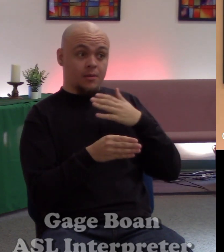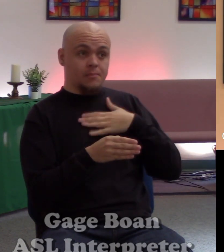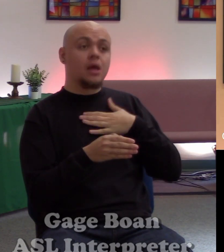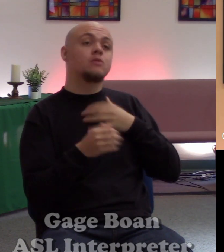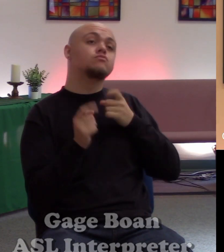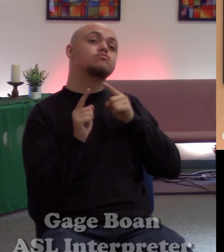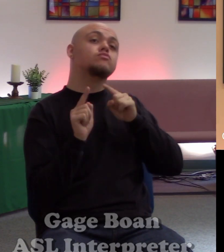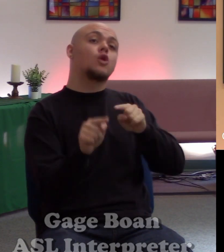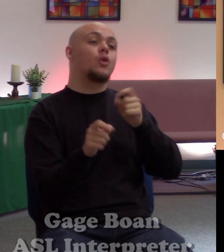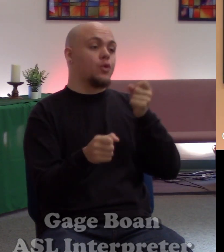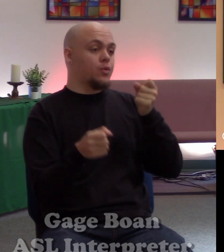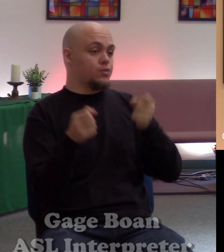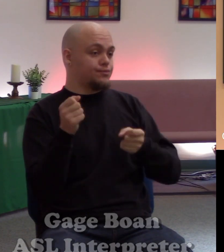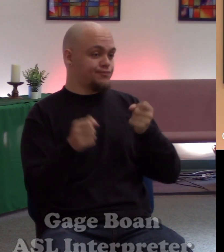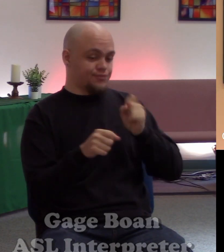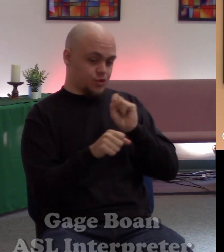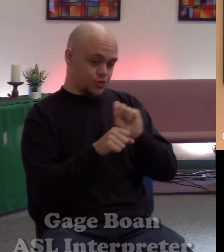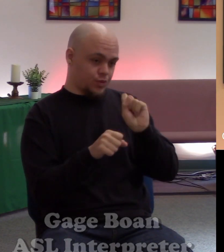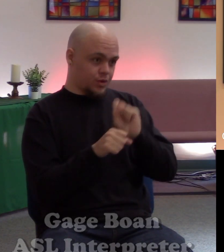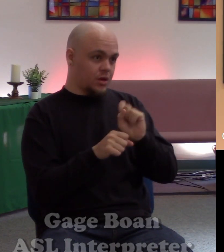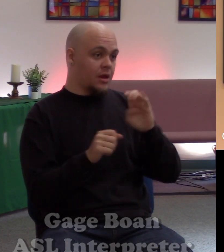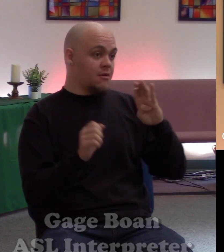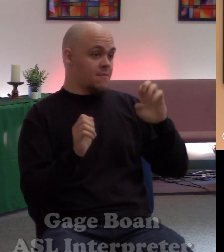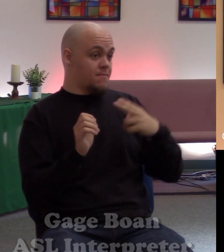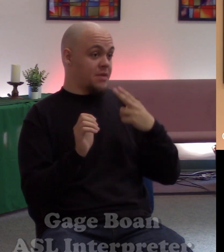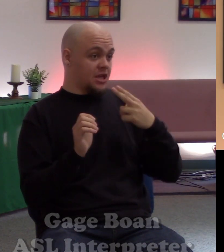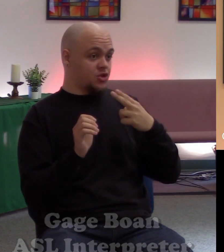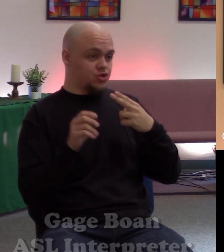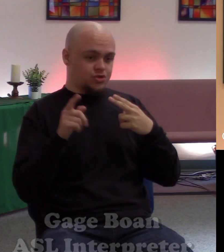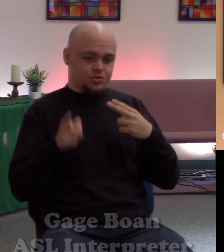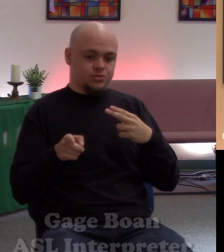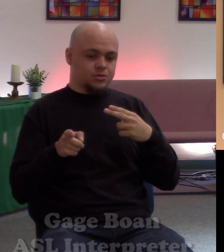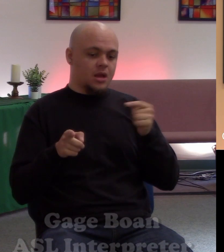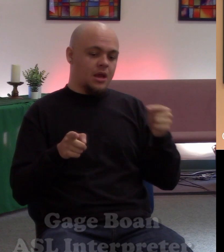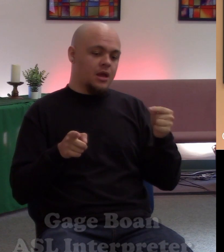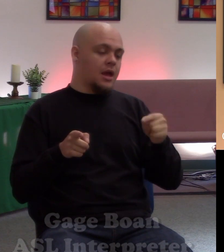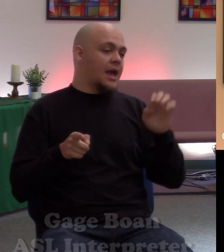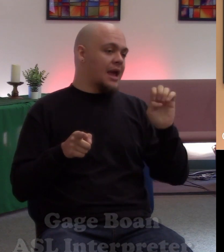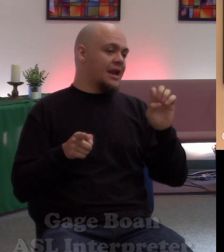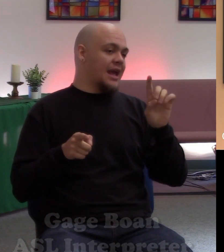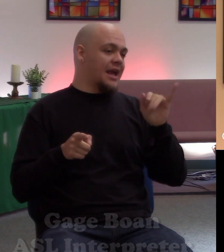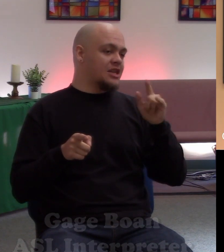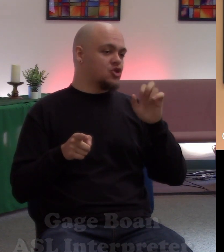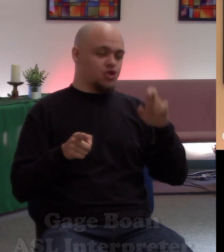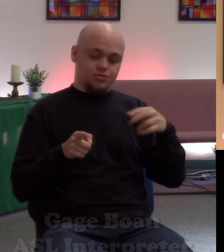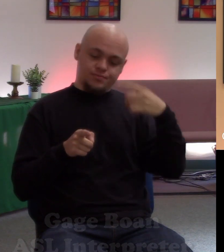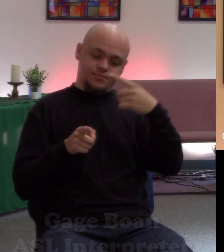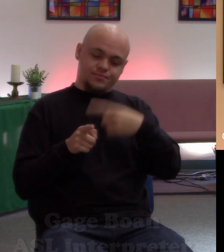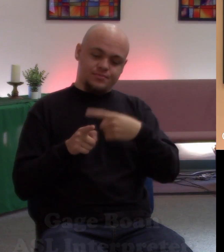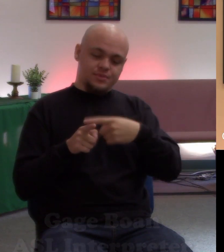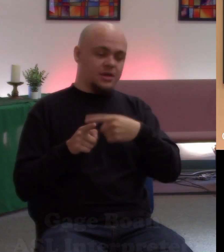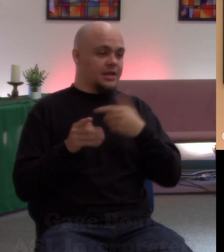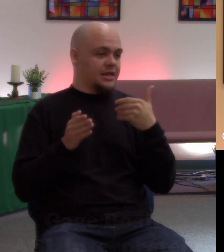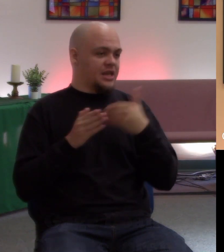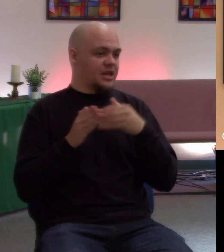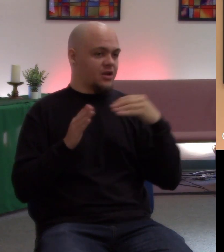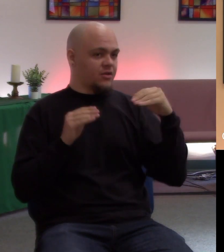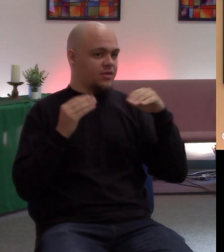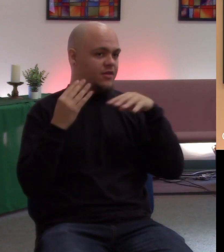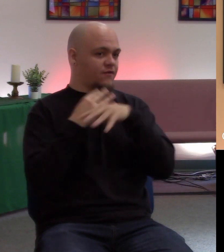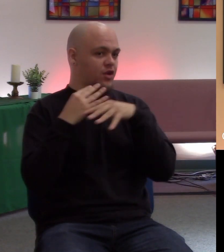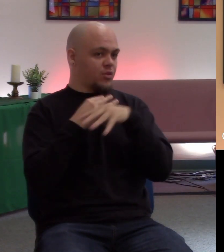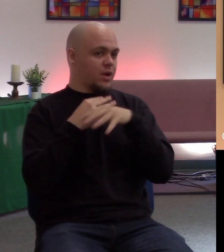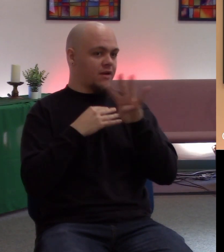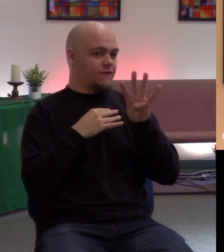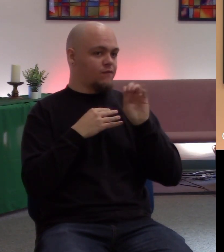because standing on the corner on my way to work, standing on the corner of Beach Boulevard with the intersection of Beach